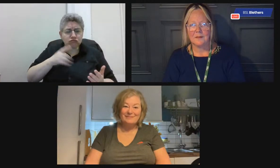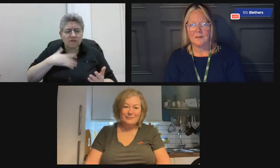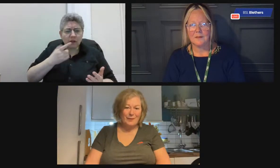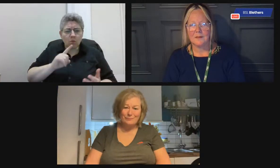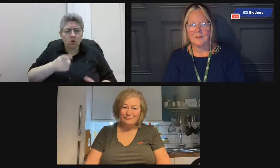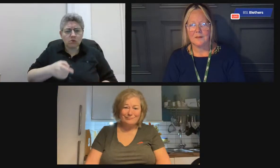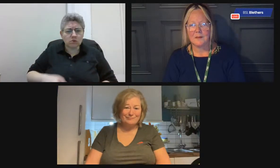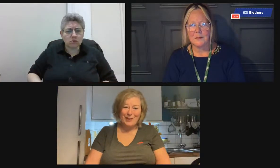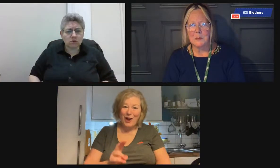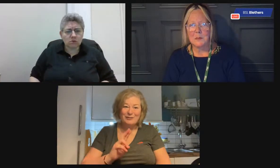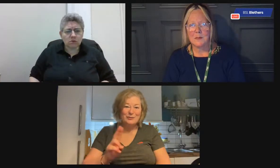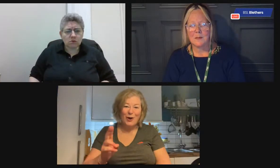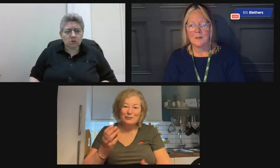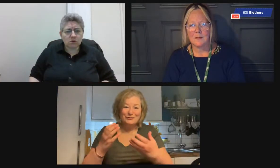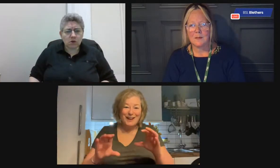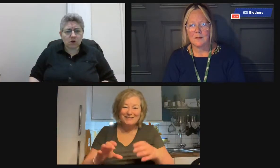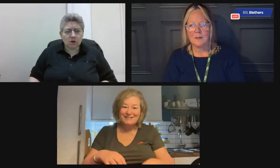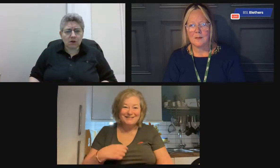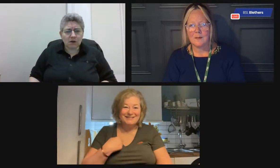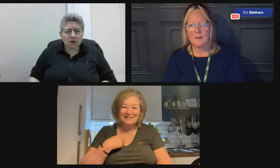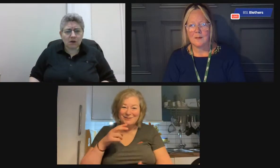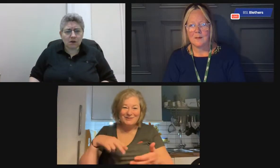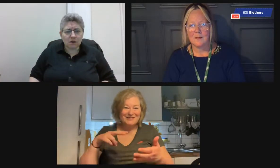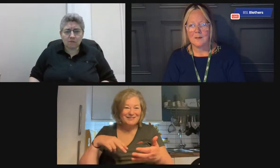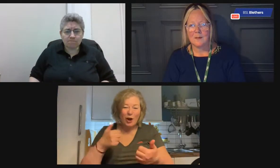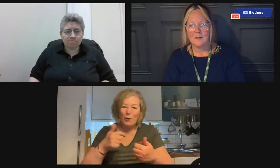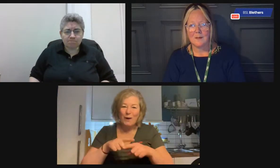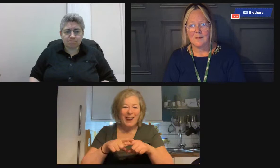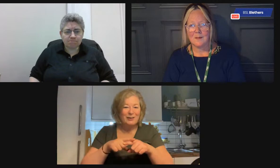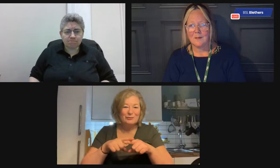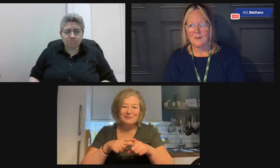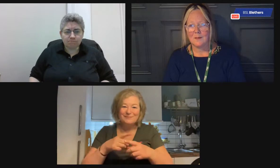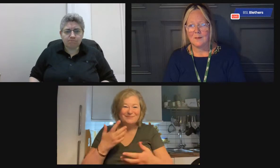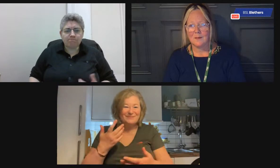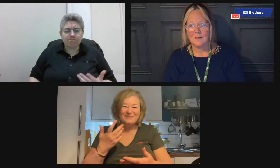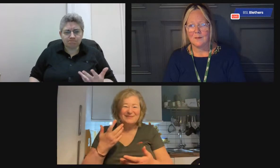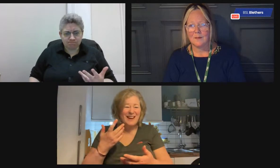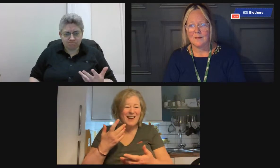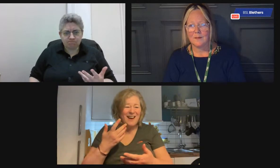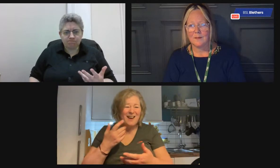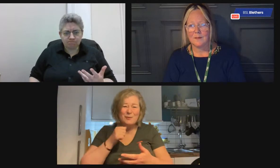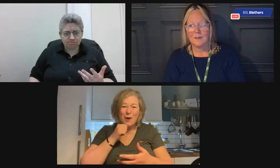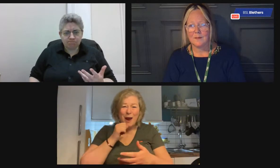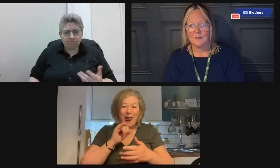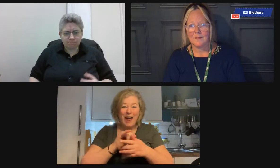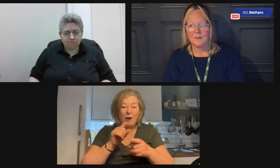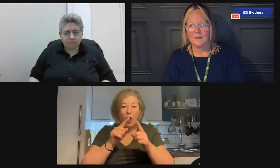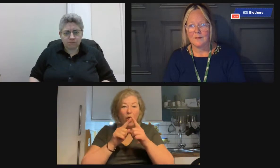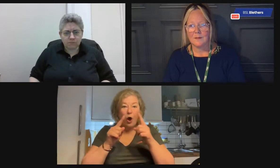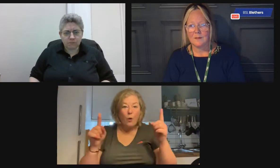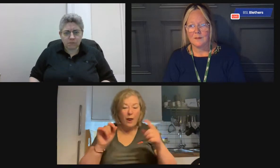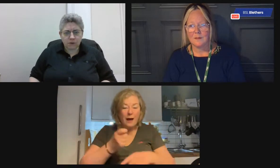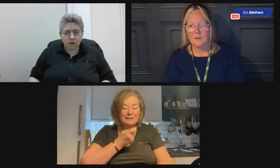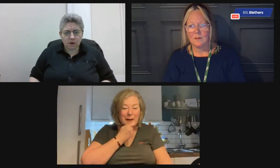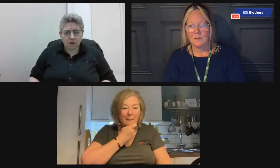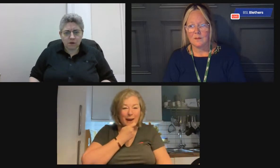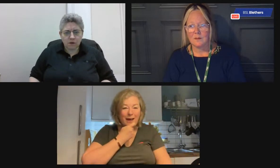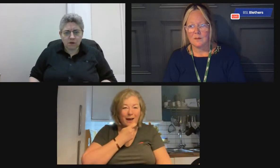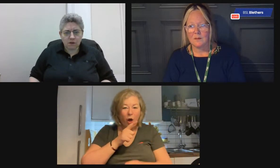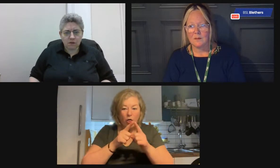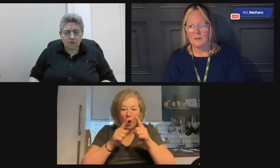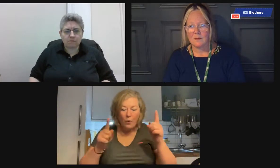to understand, or was it easy to read, or where were the barriers? Well, Avro, my first sight, my language